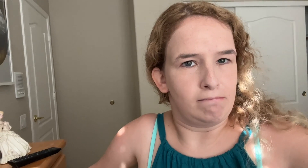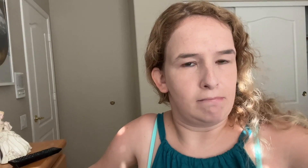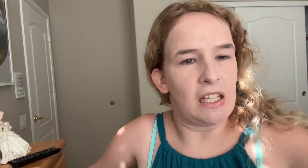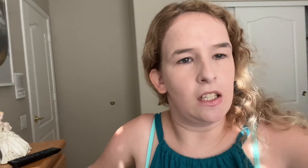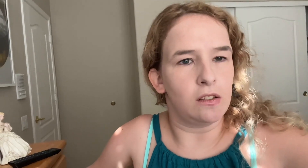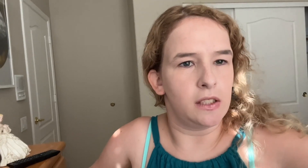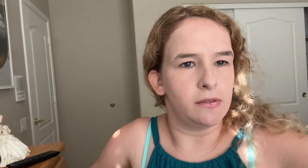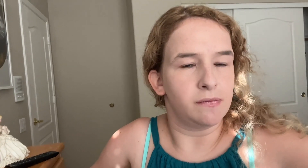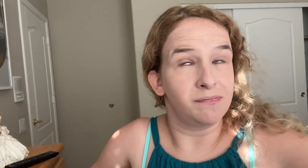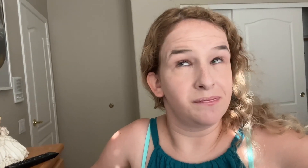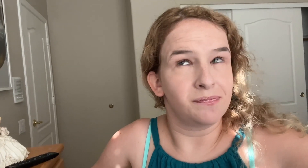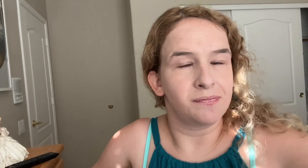Yeah, I'll live.